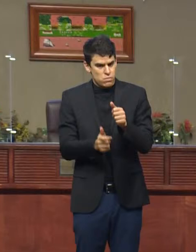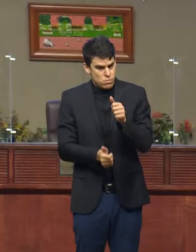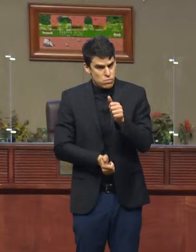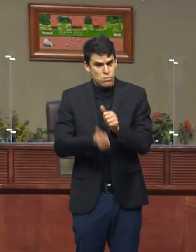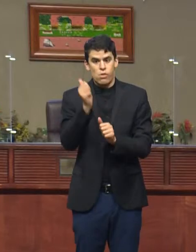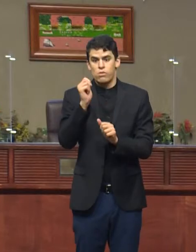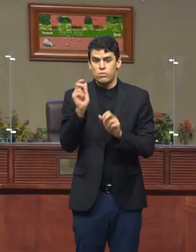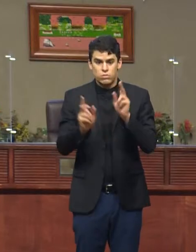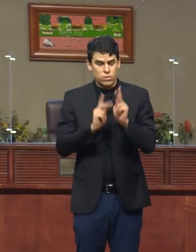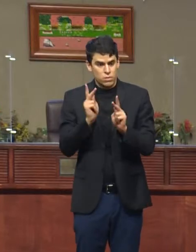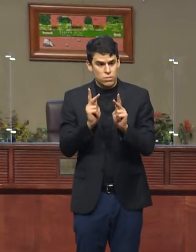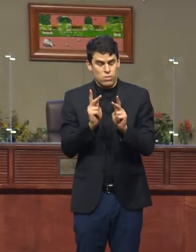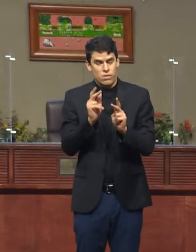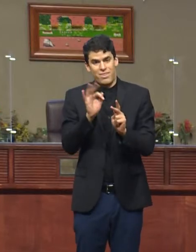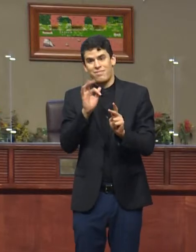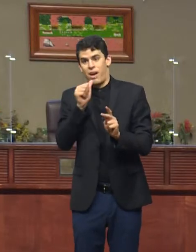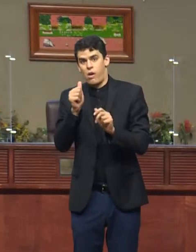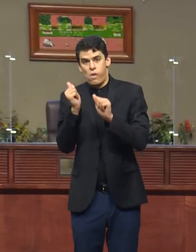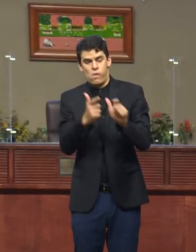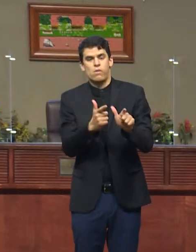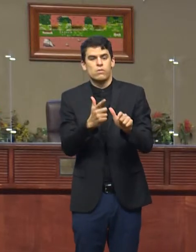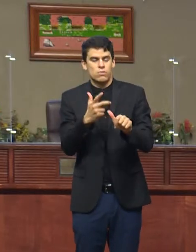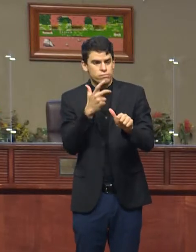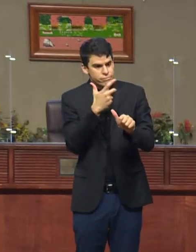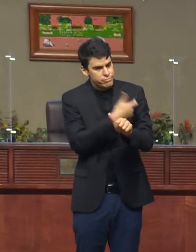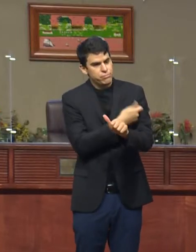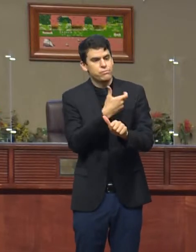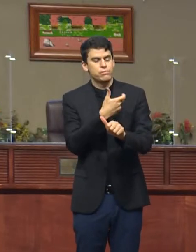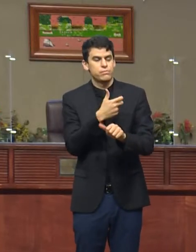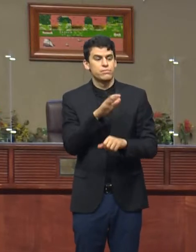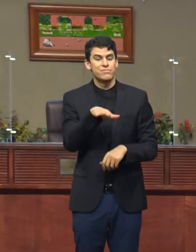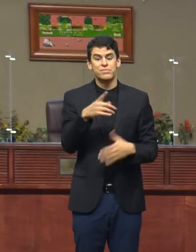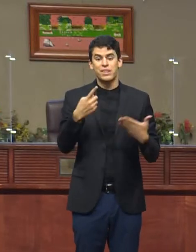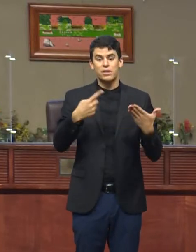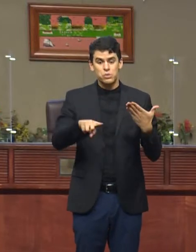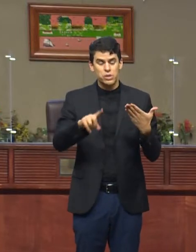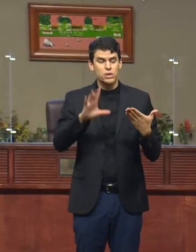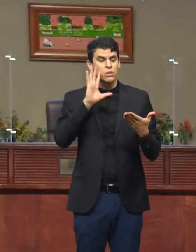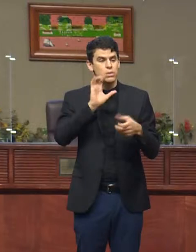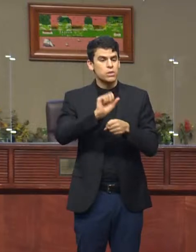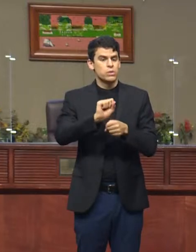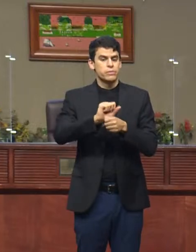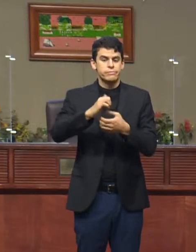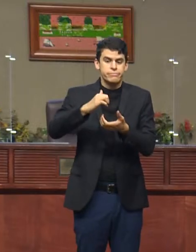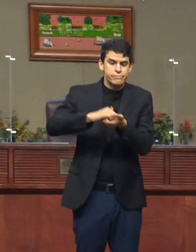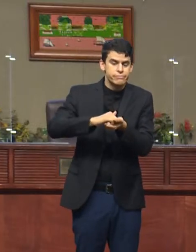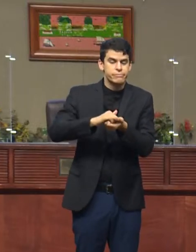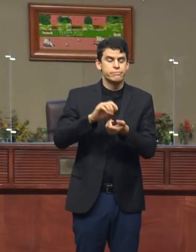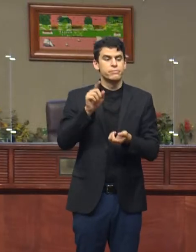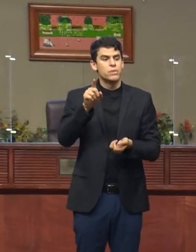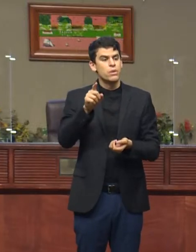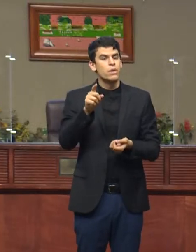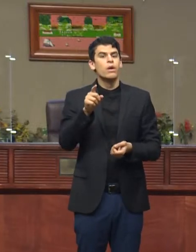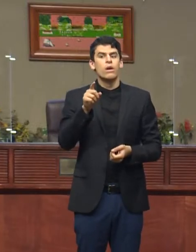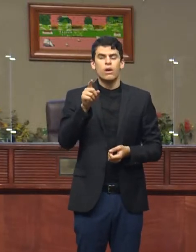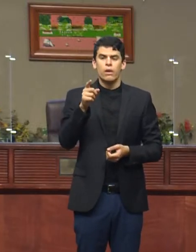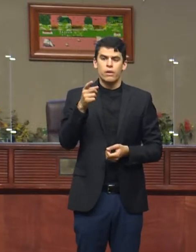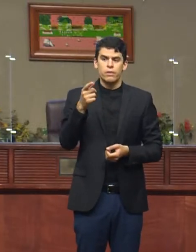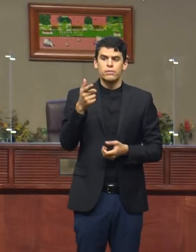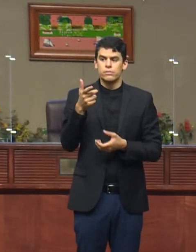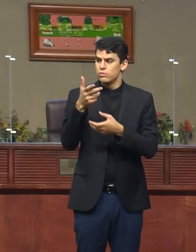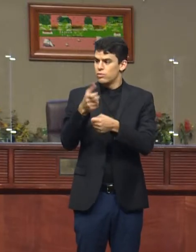if they desire to do so. We will be working next week with other trusted